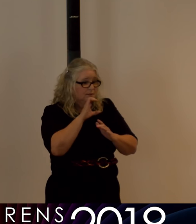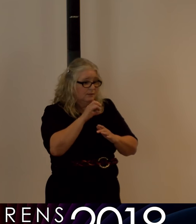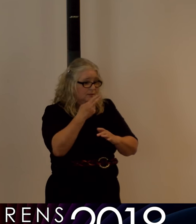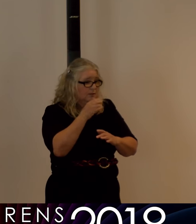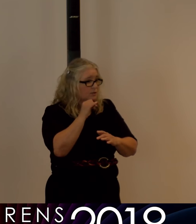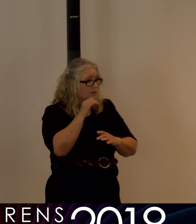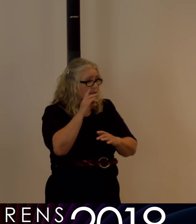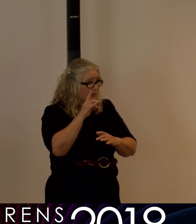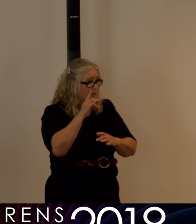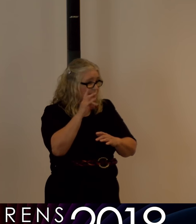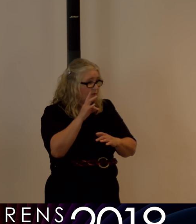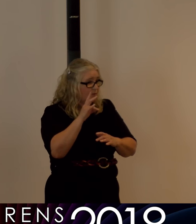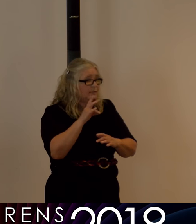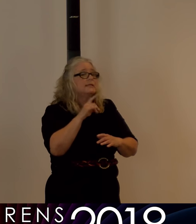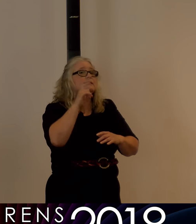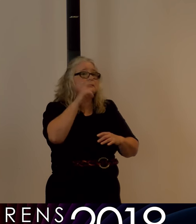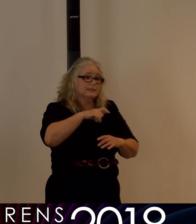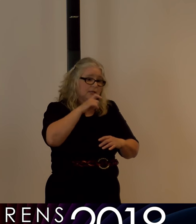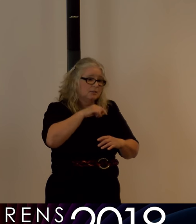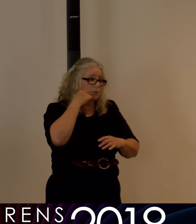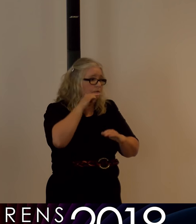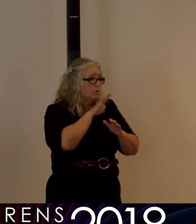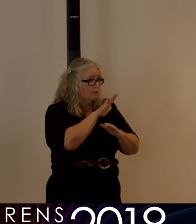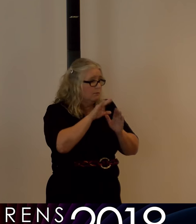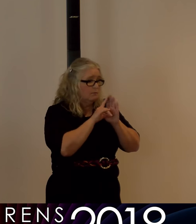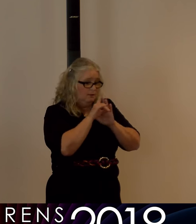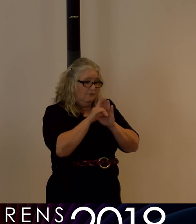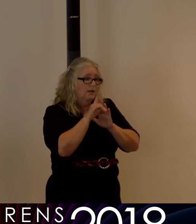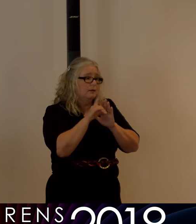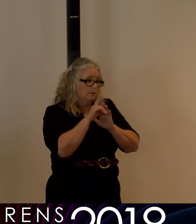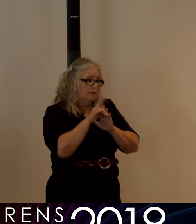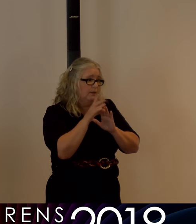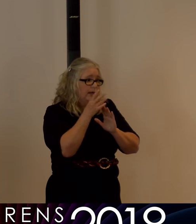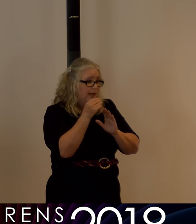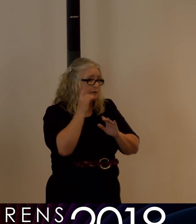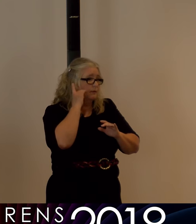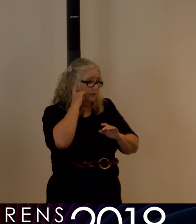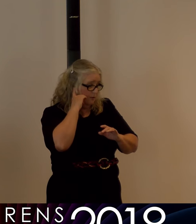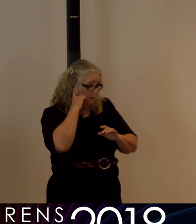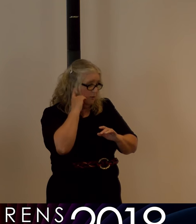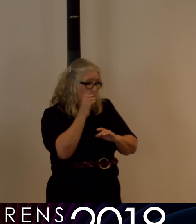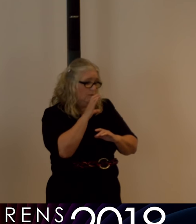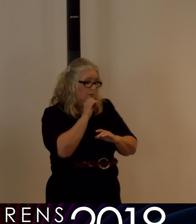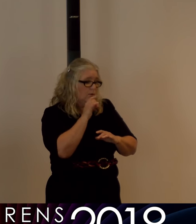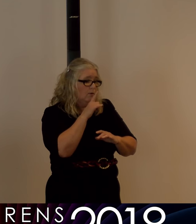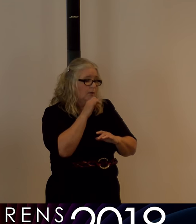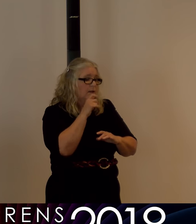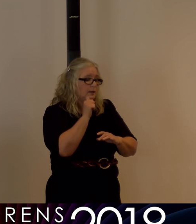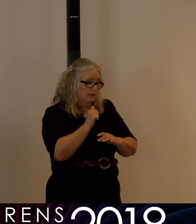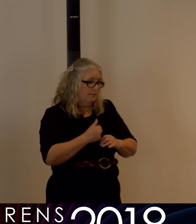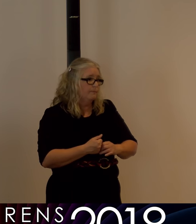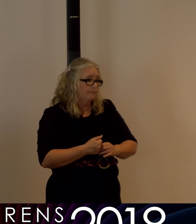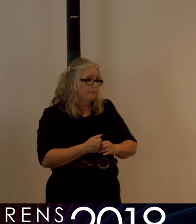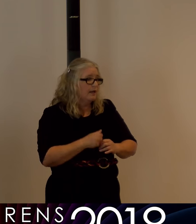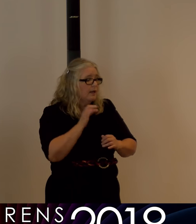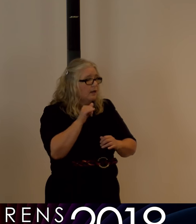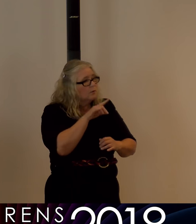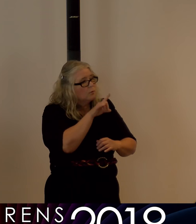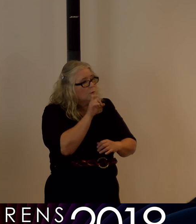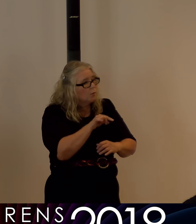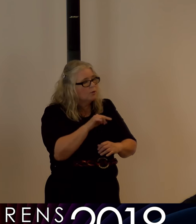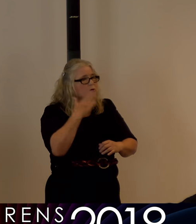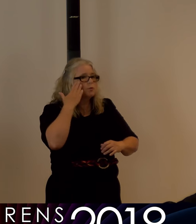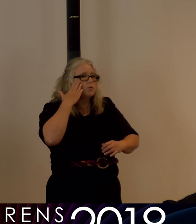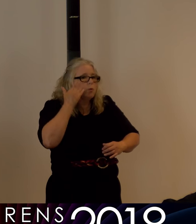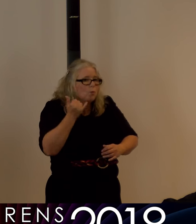for development of these canals and for development of the cochlea. And the question then becomes why and